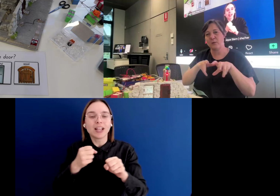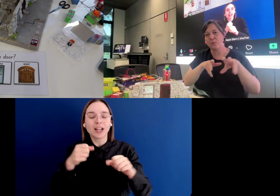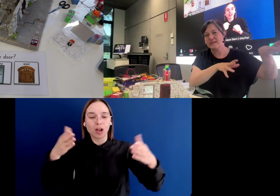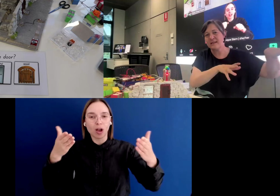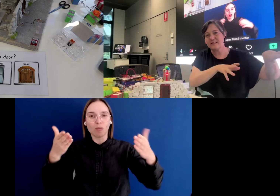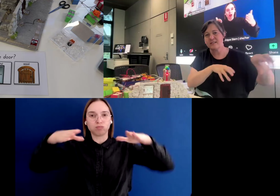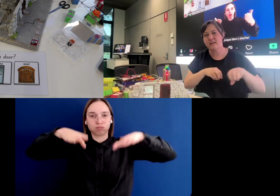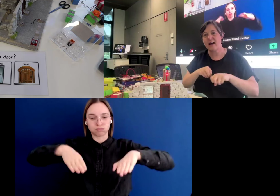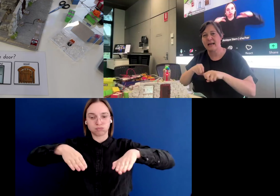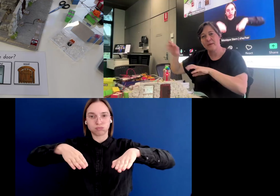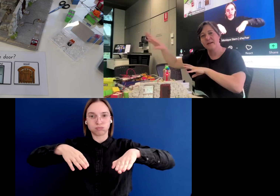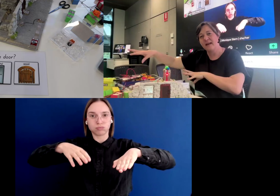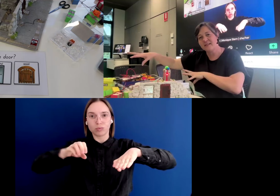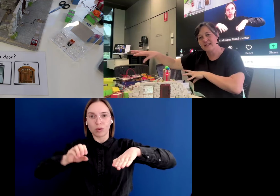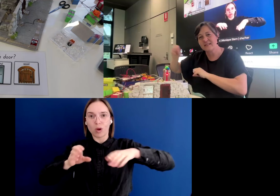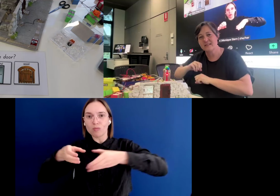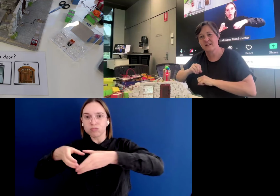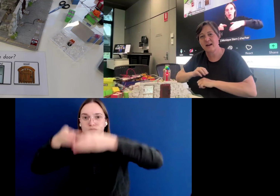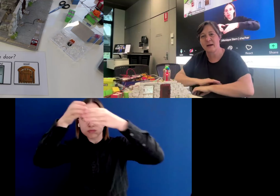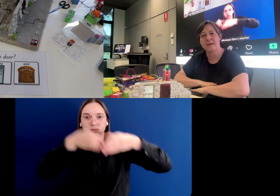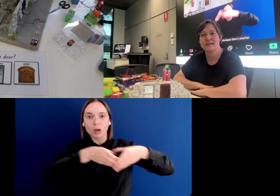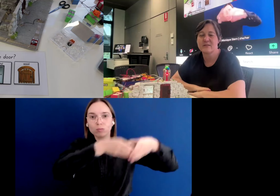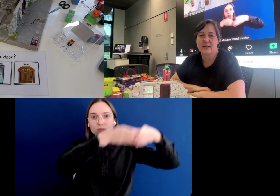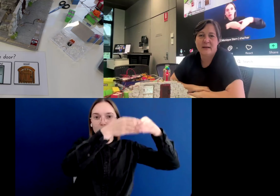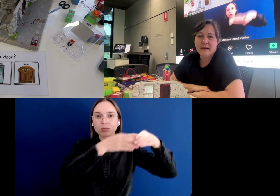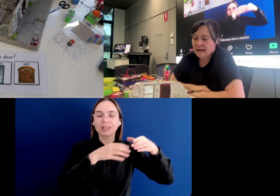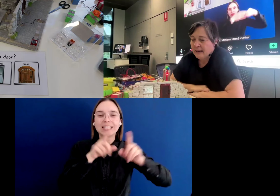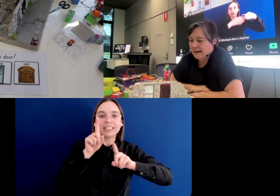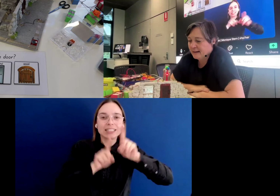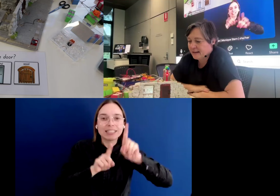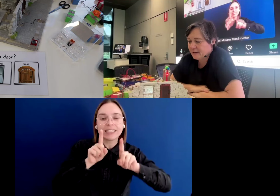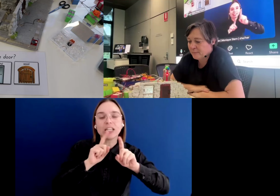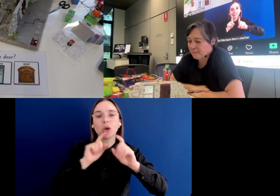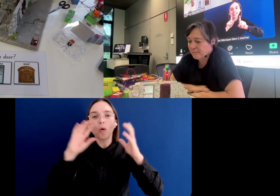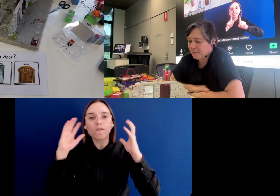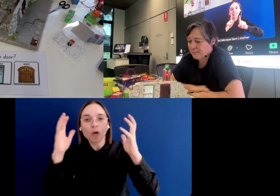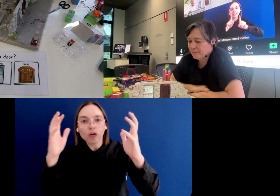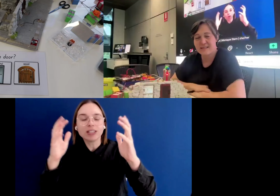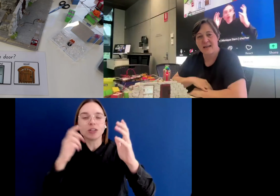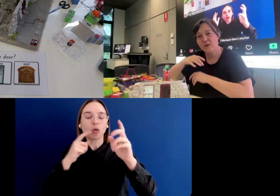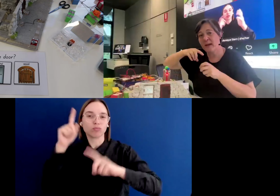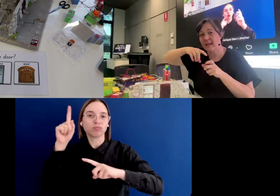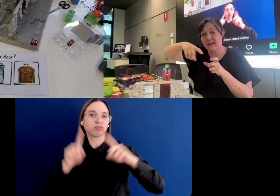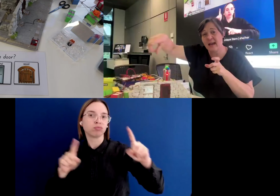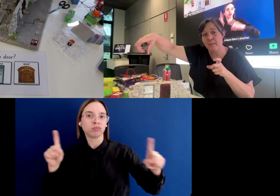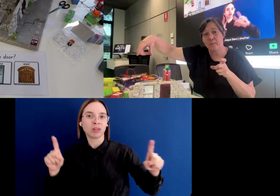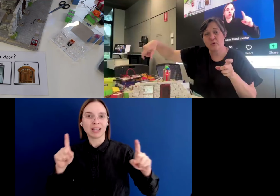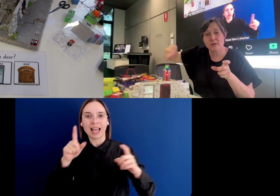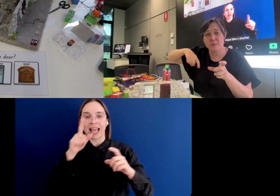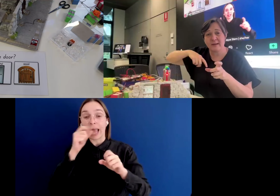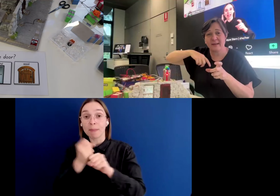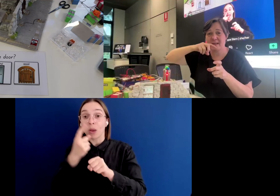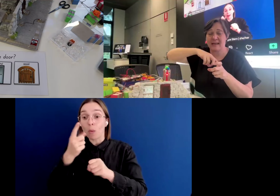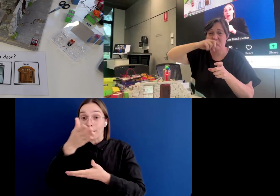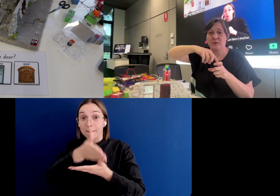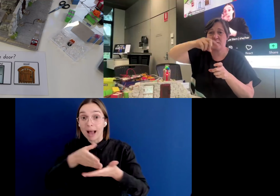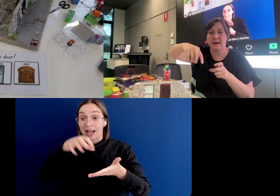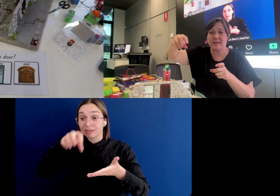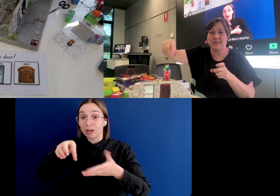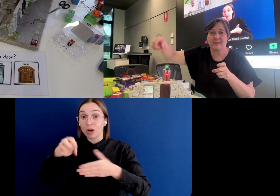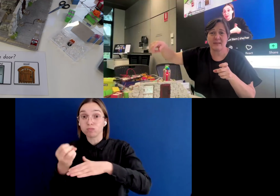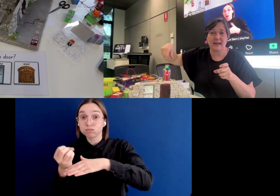things and getting one section to light up and another section to light up, etc. As I say, you could make a game board where